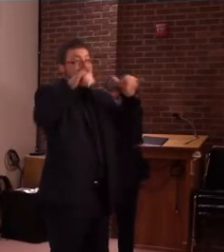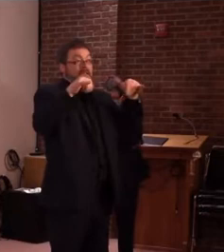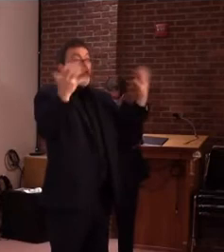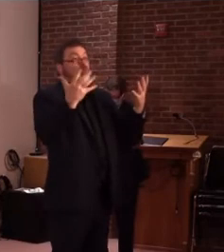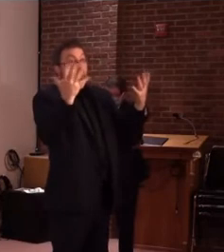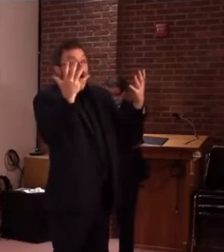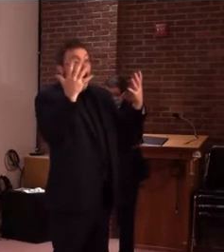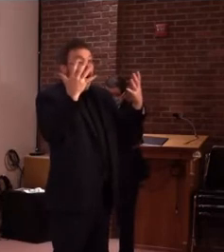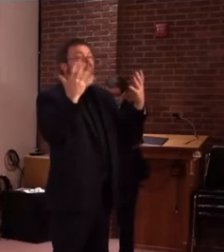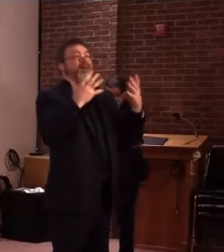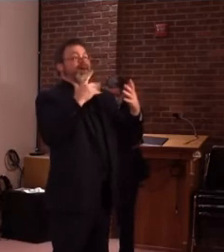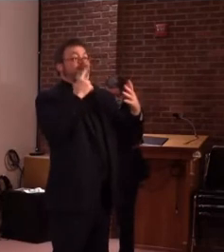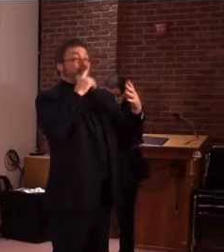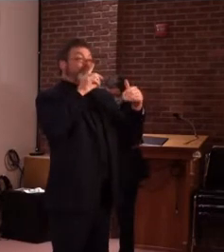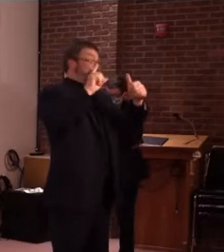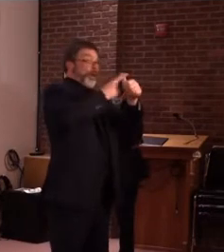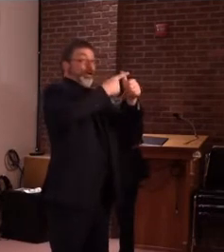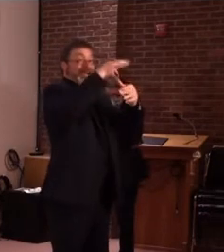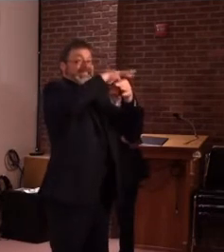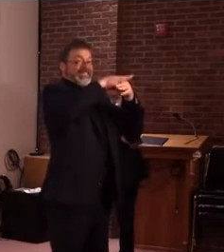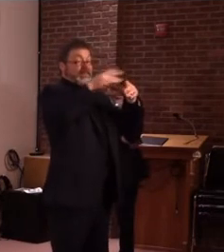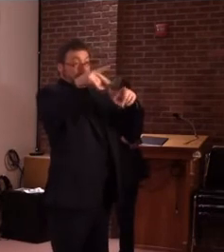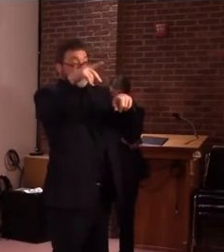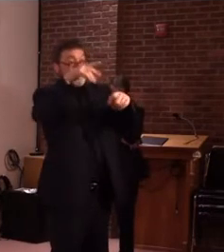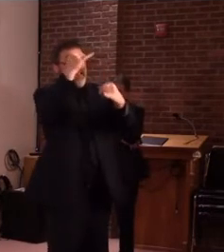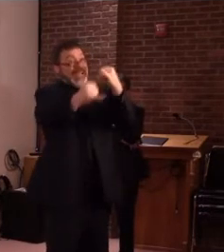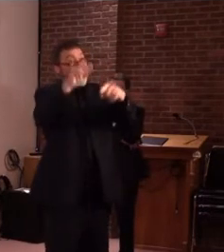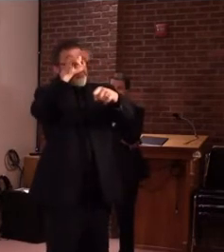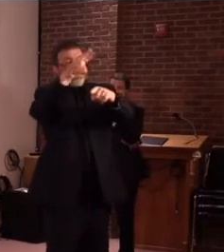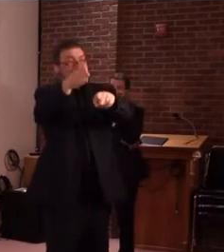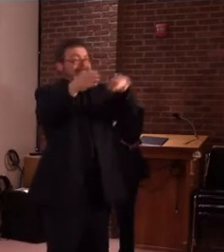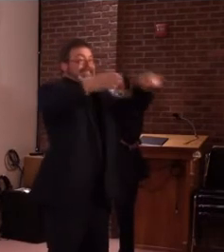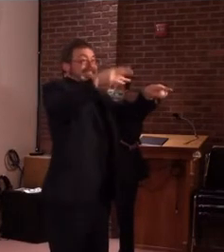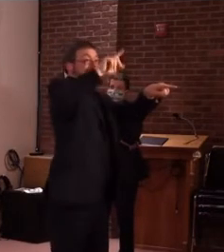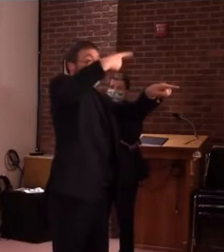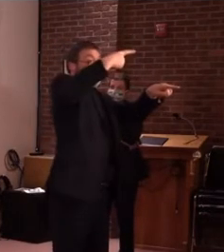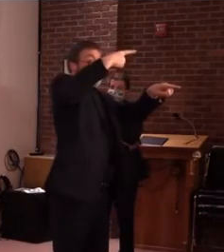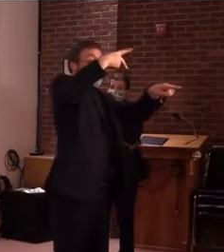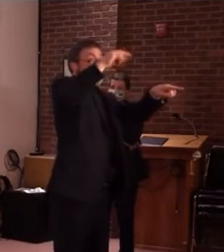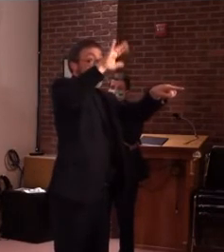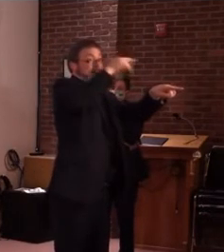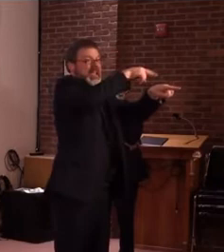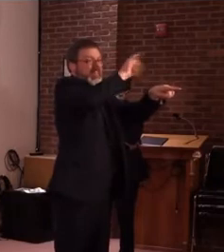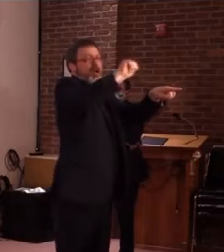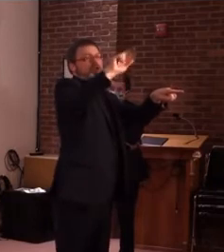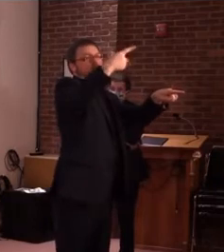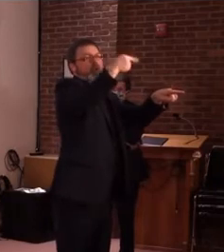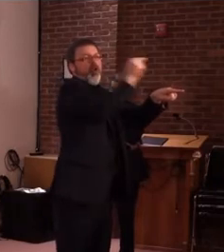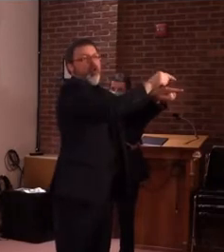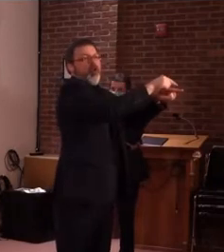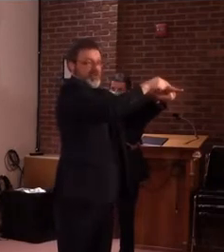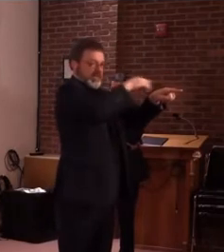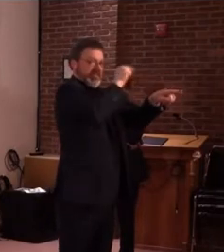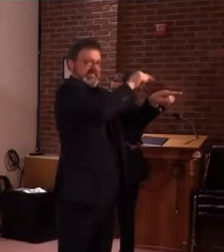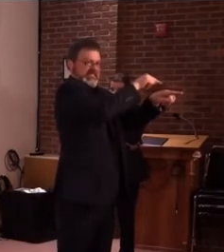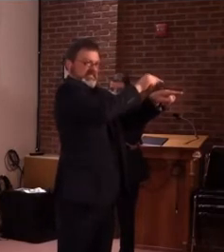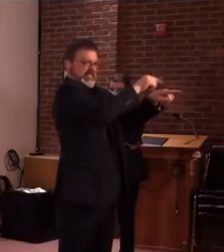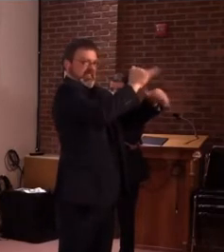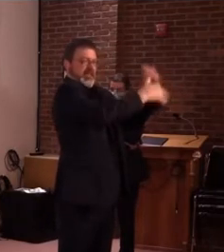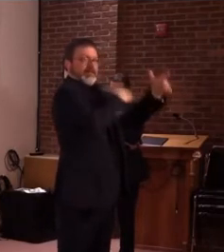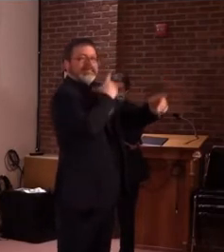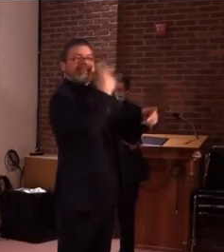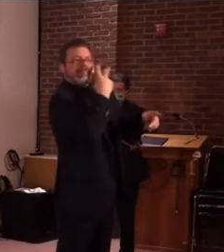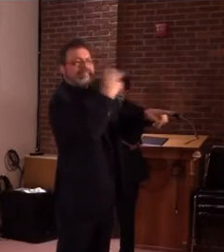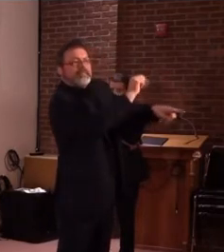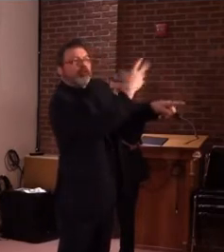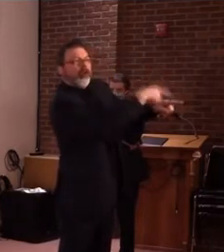have either myself or designee, the Secretary of State or designee, the Commissioner of Health, because I think that's